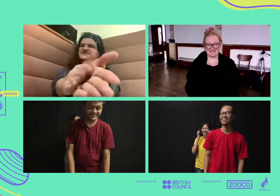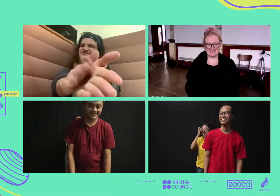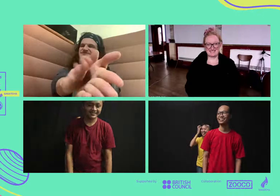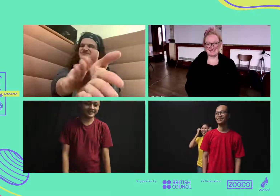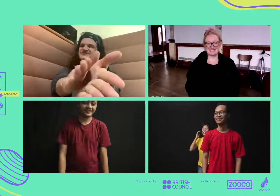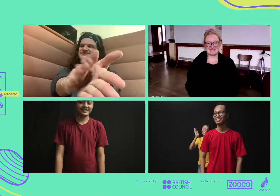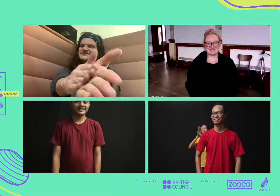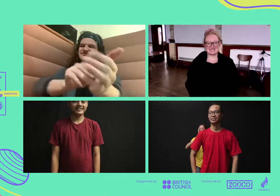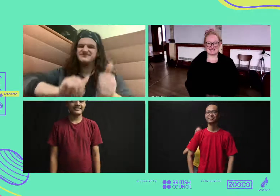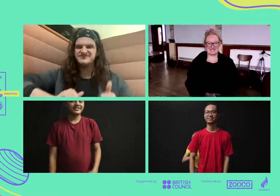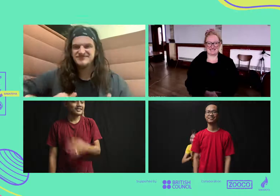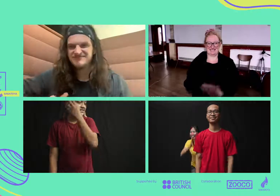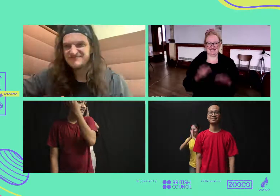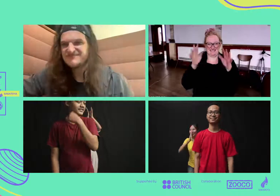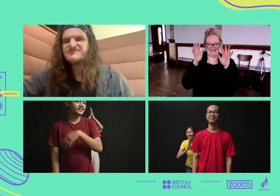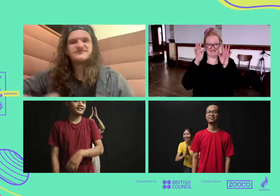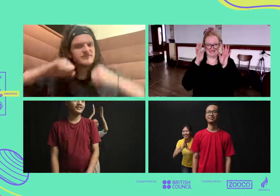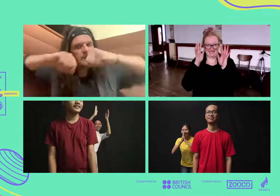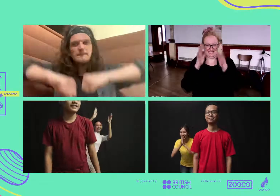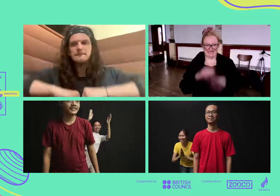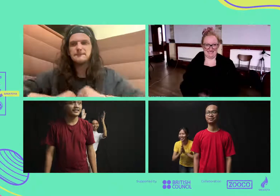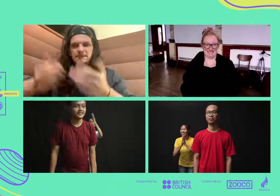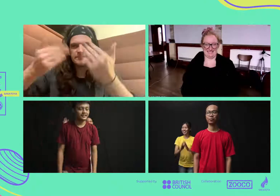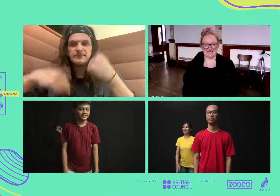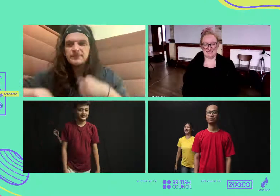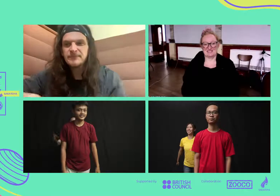Really good. Well done.